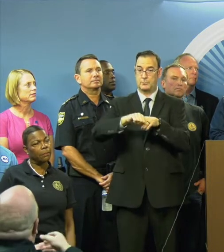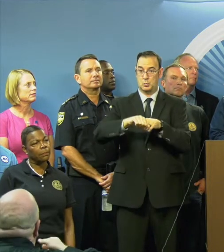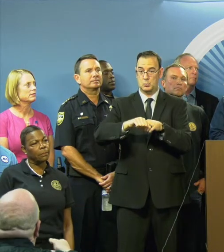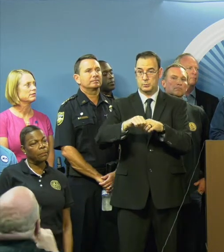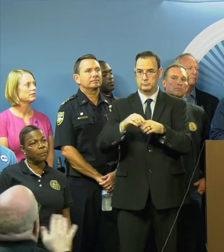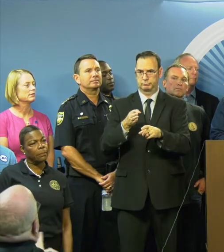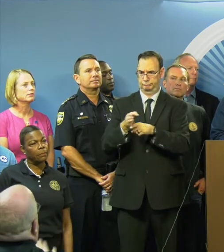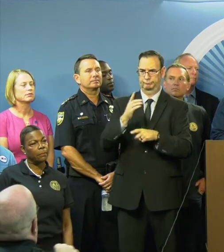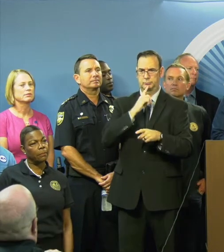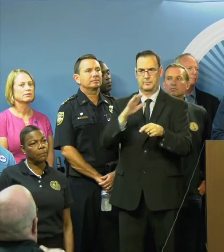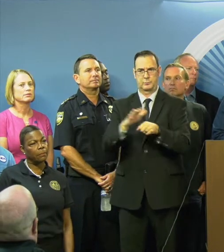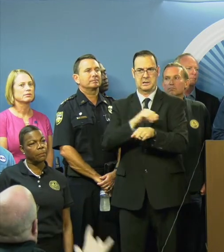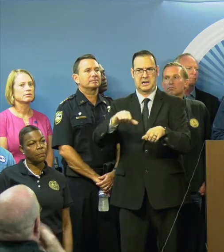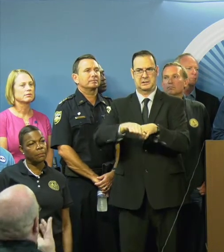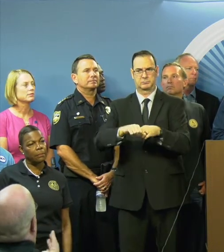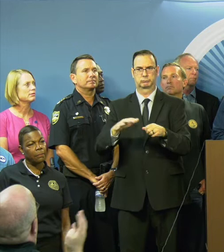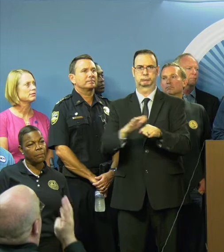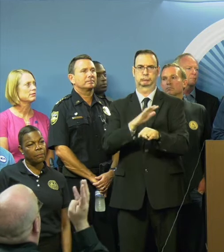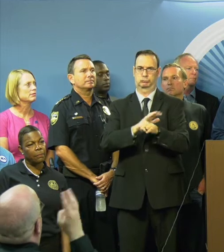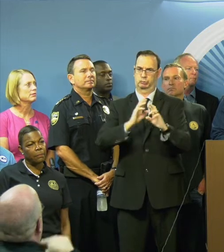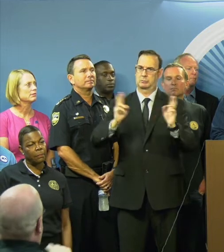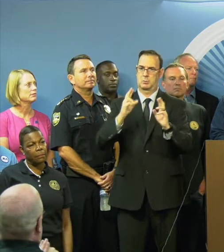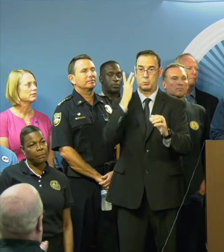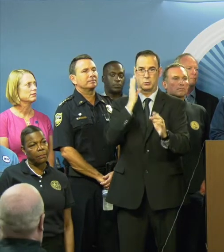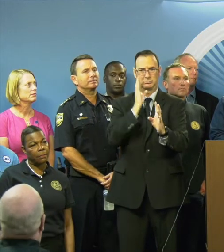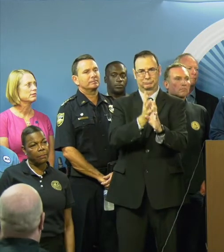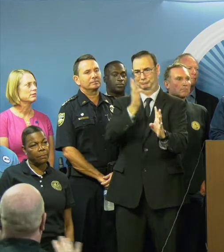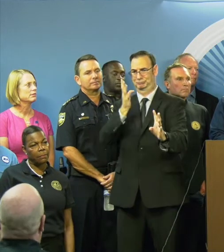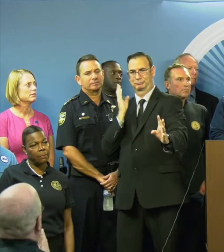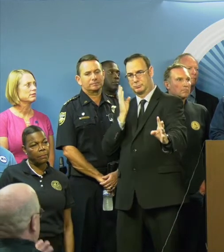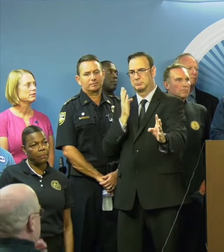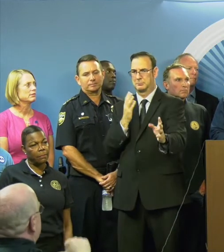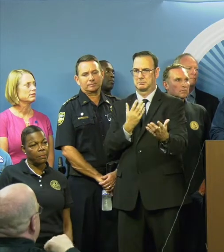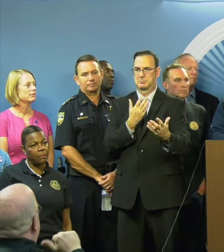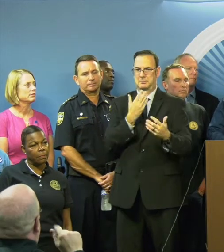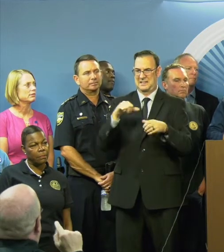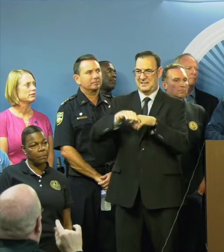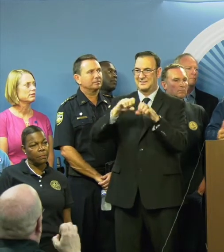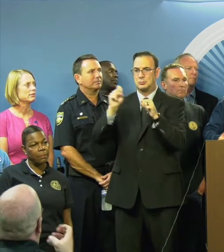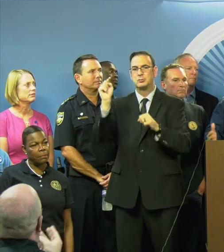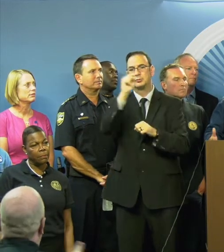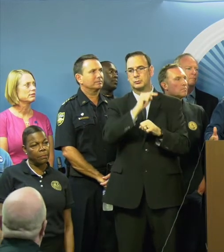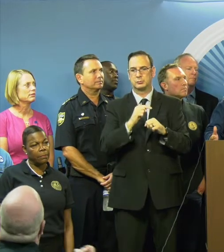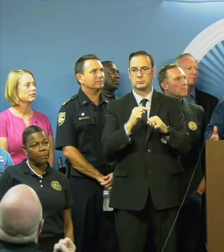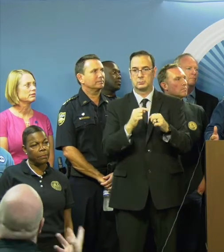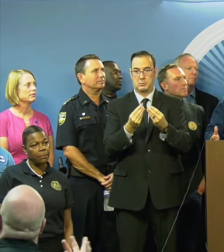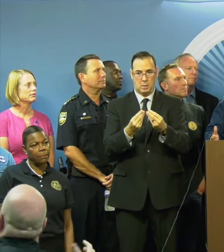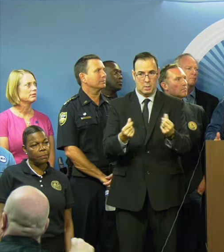fuel supply. You've seen some long lines in different parts of the state. Some of the gas stations have run out. There is a lot of fuel in